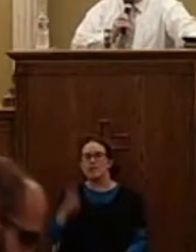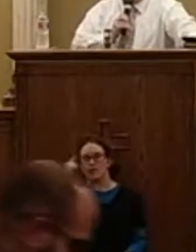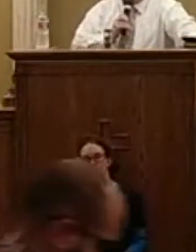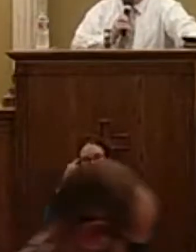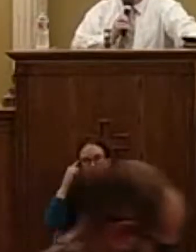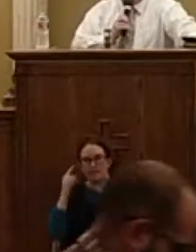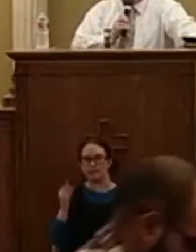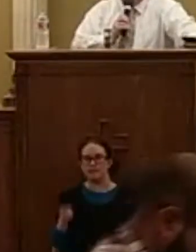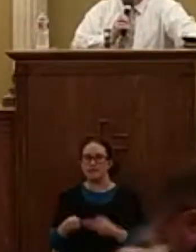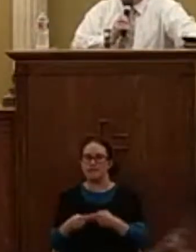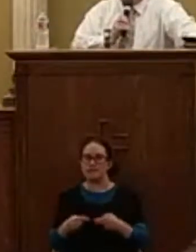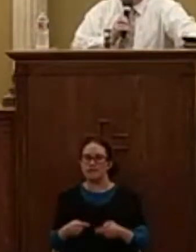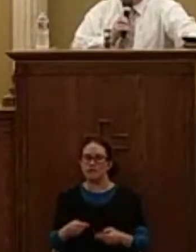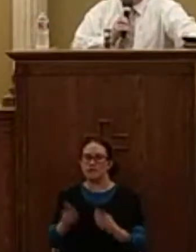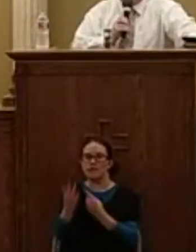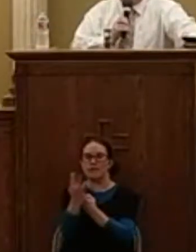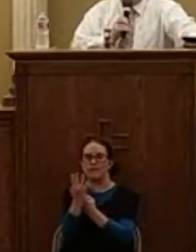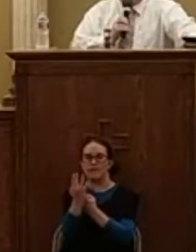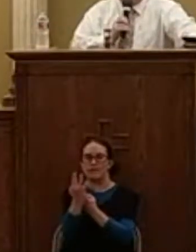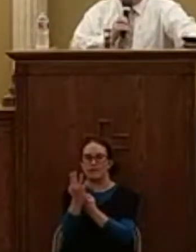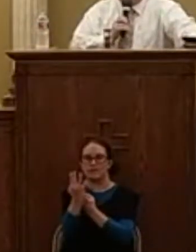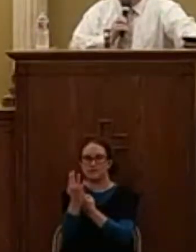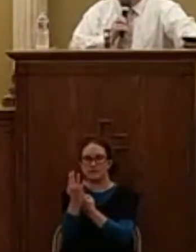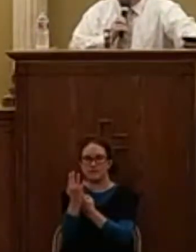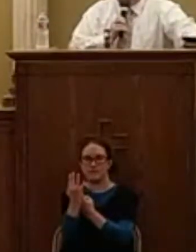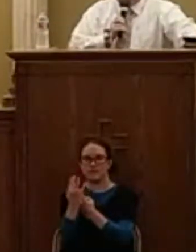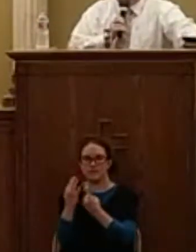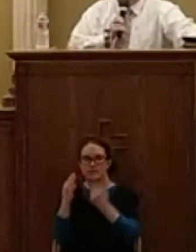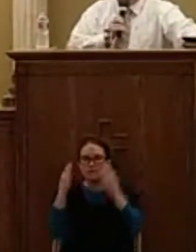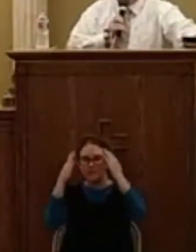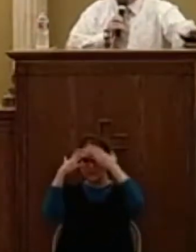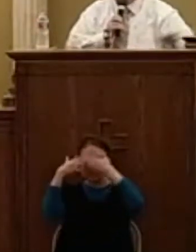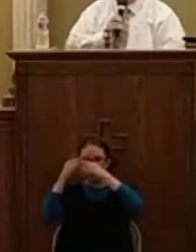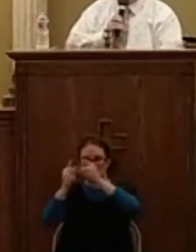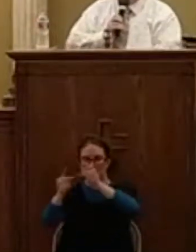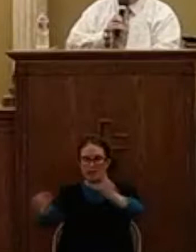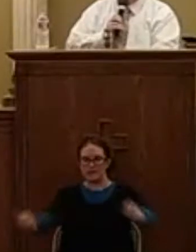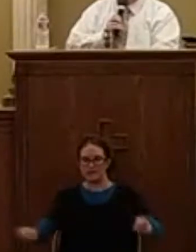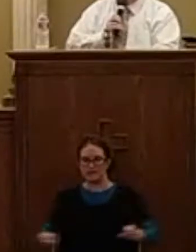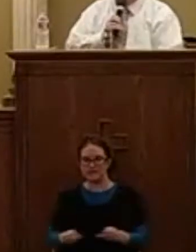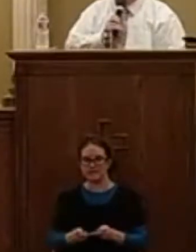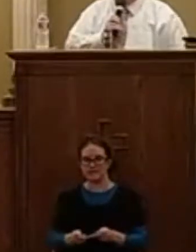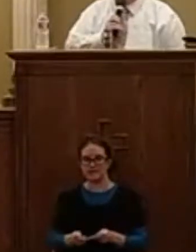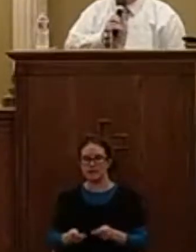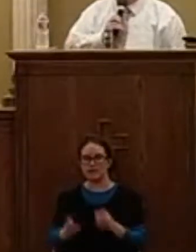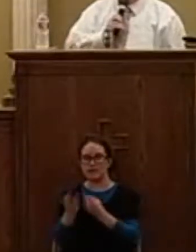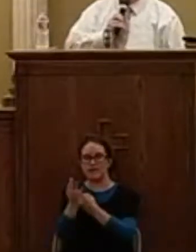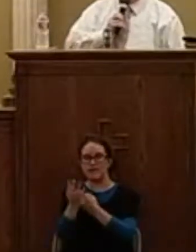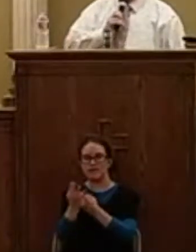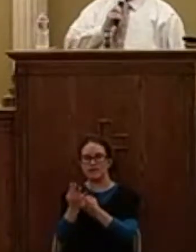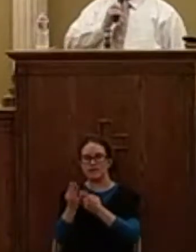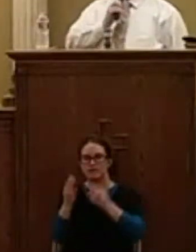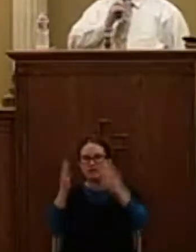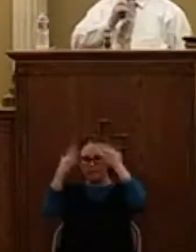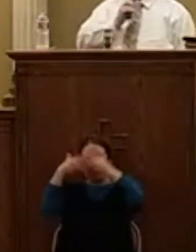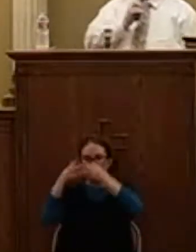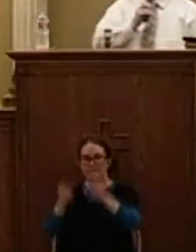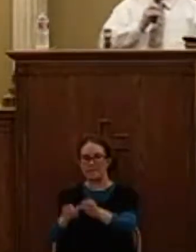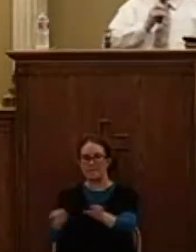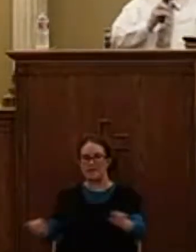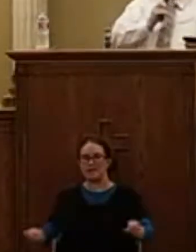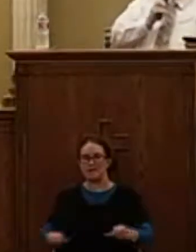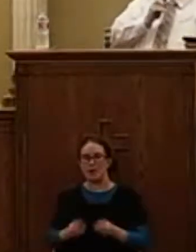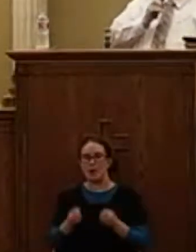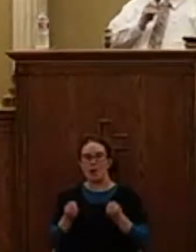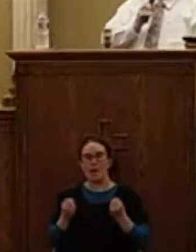subject tonight is simply this: candles. In dark places. Yes. Candles in